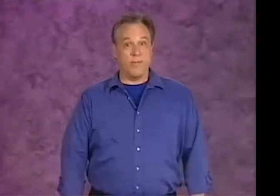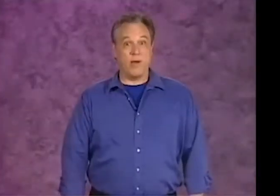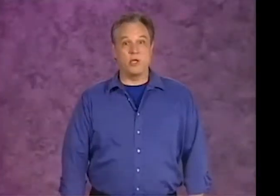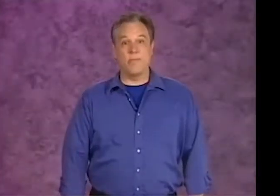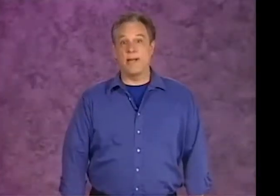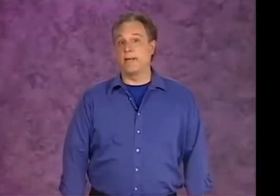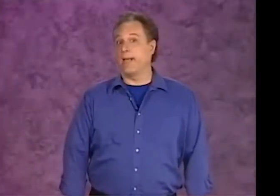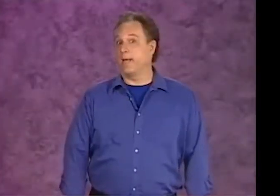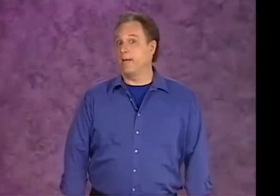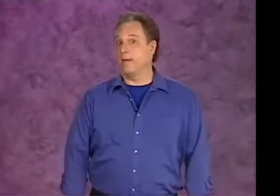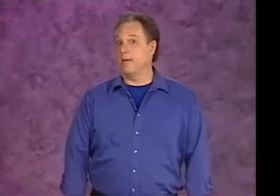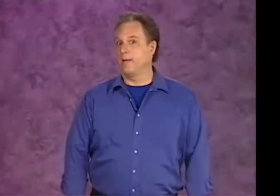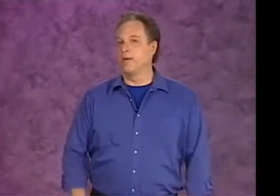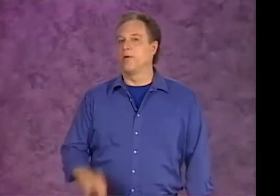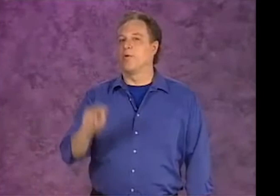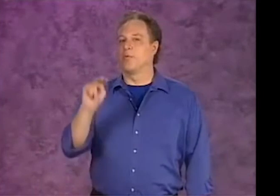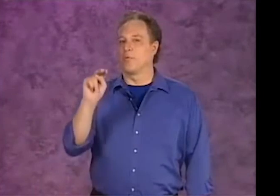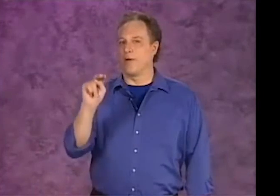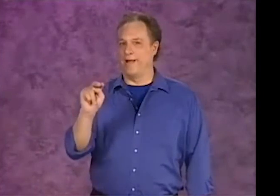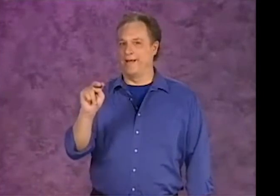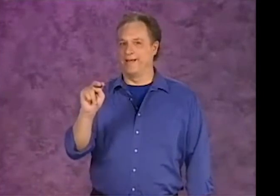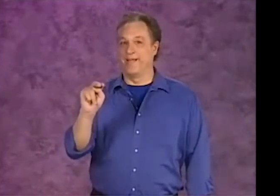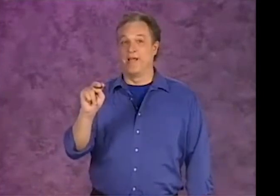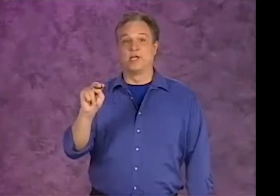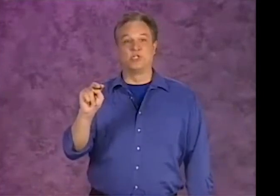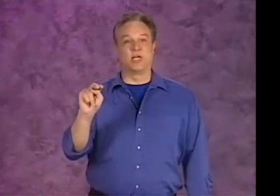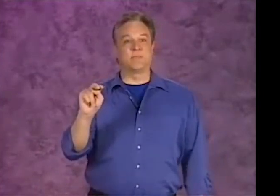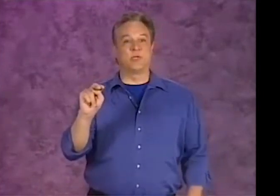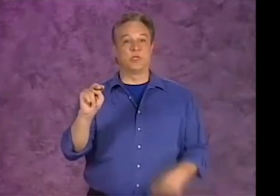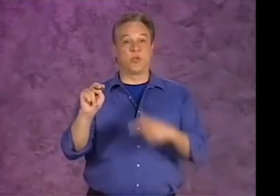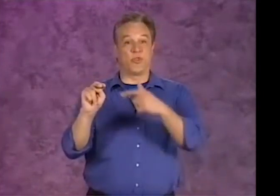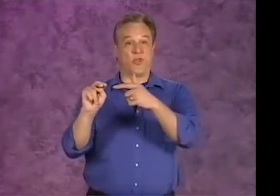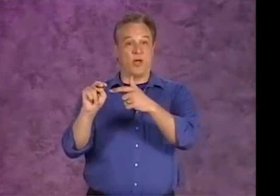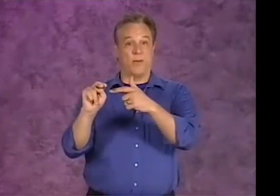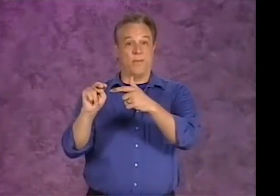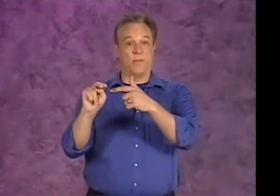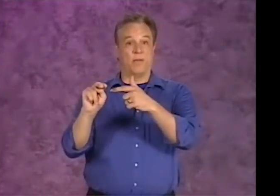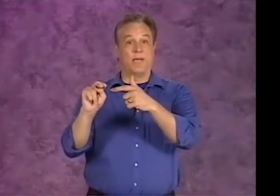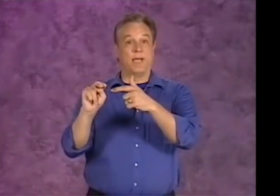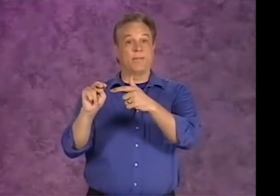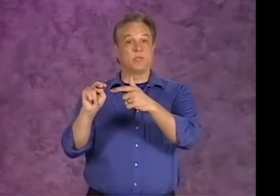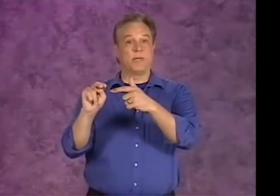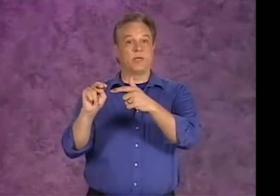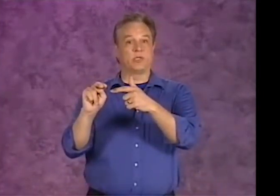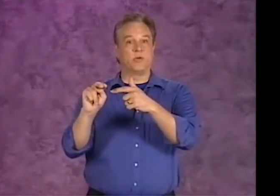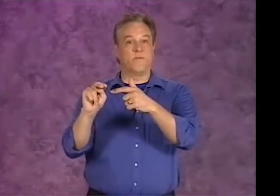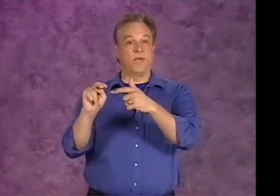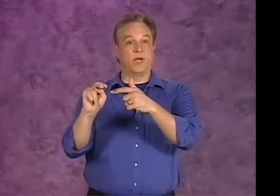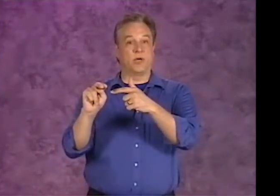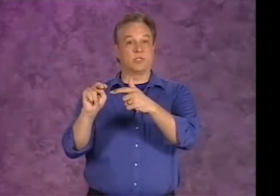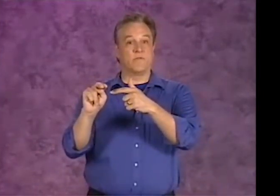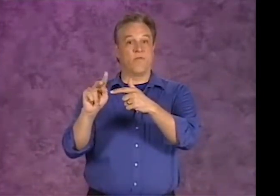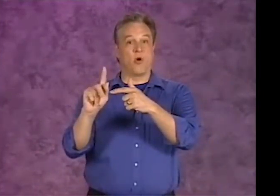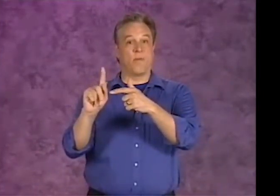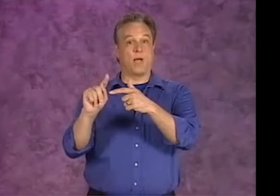Remember how you made an N? Right. Just put your thumb in between your two fingers to form